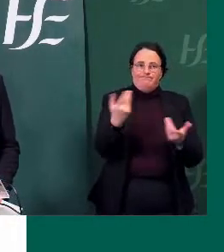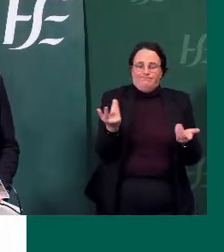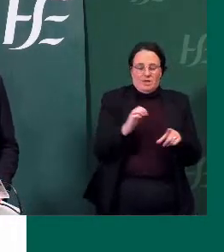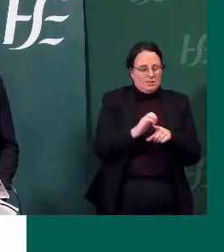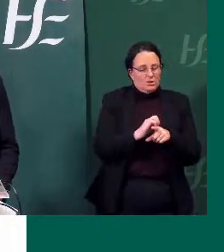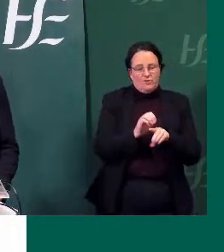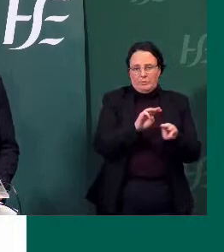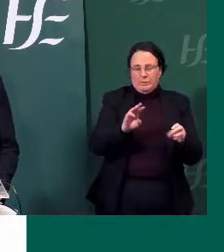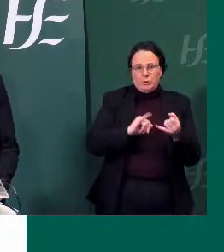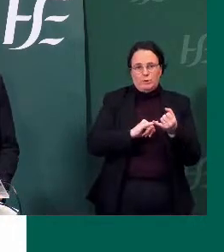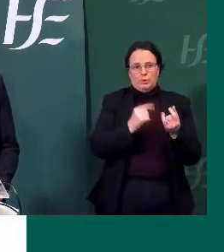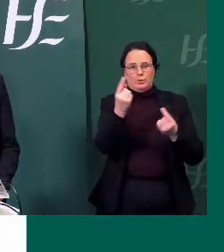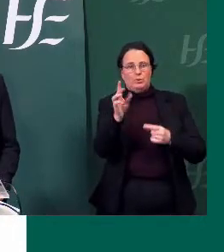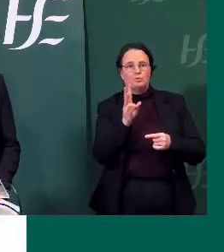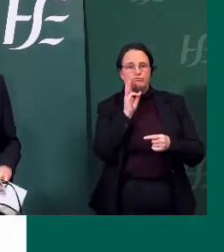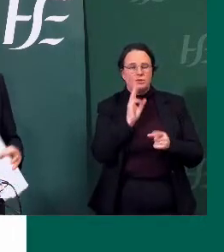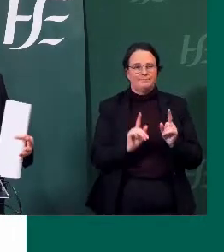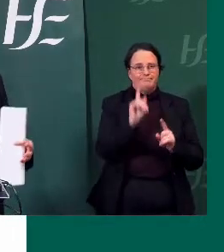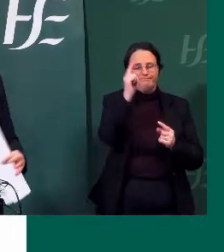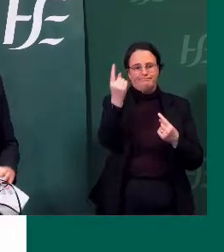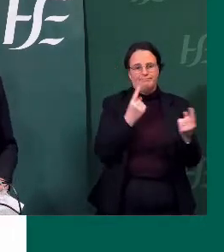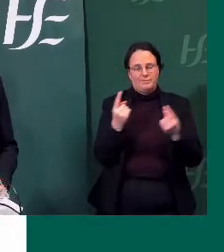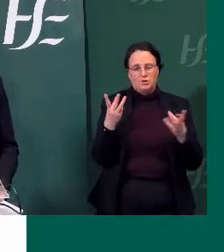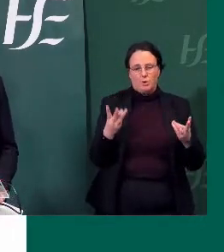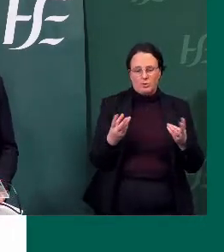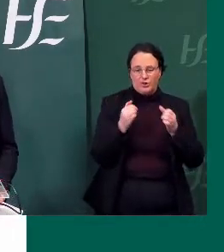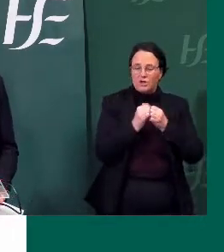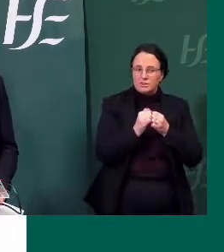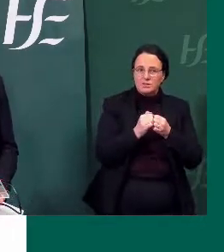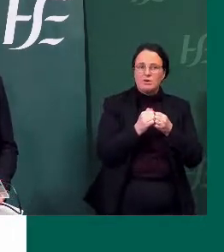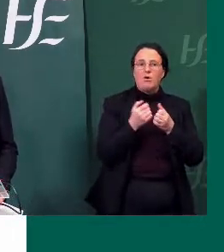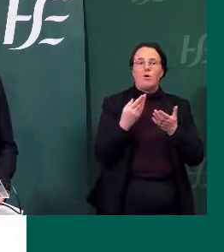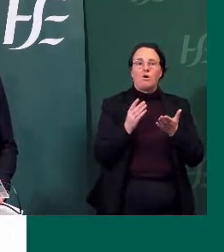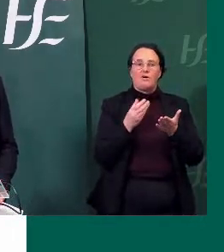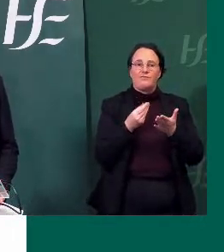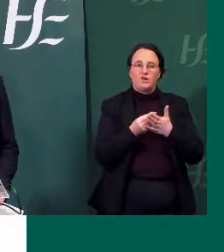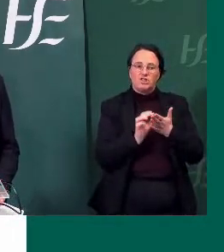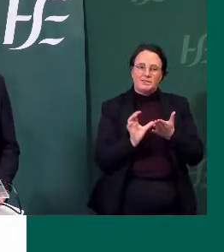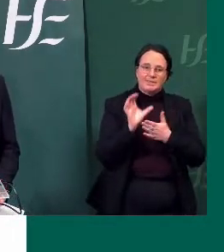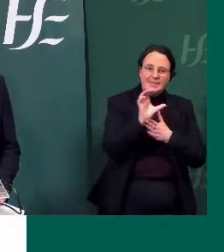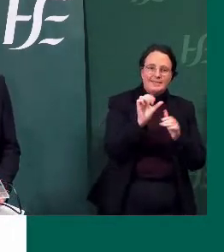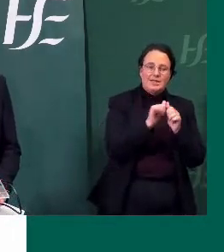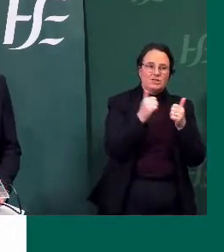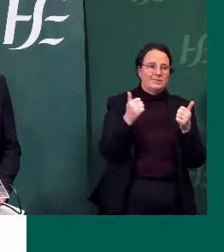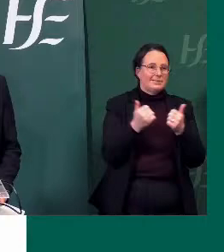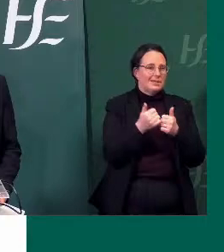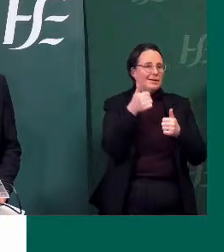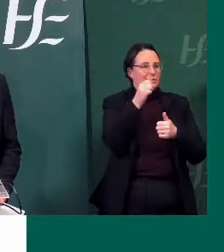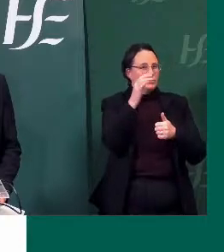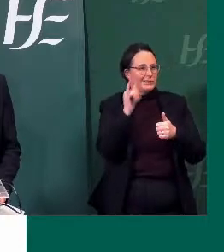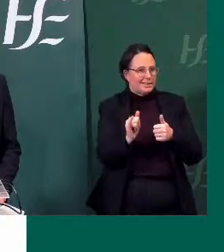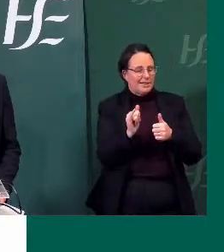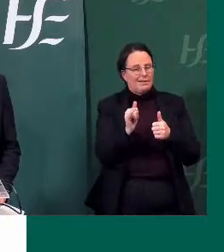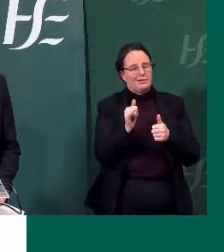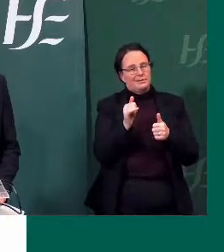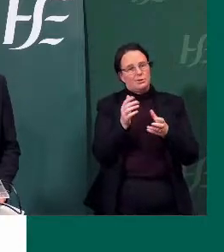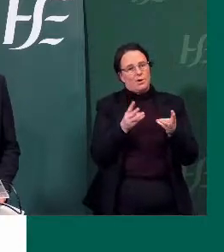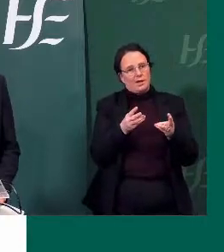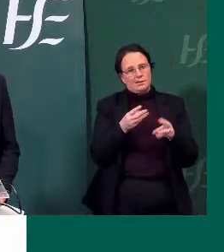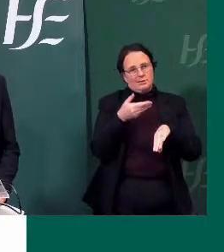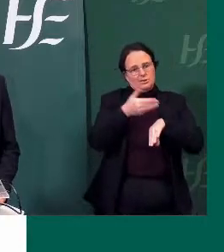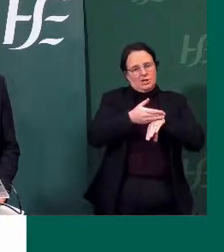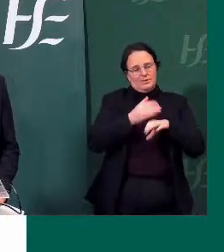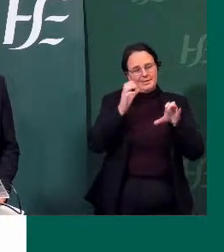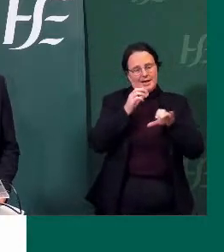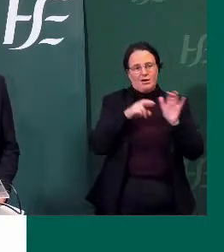enough people coming forward to work with us, or indeed to work with funded agencies as carers at the minute. So I just want to